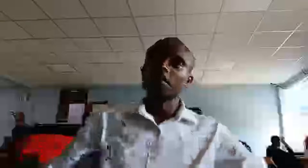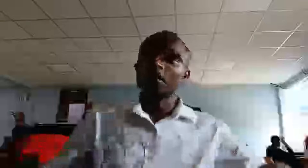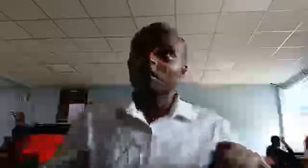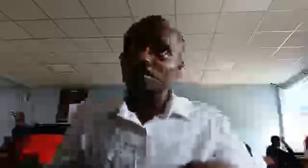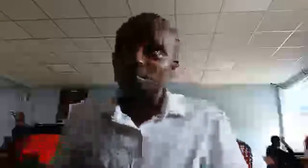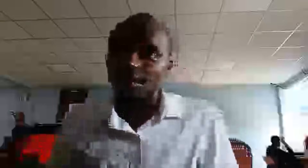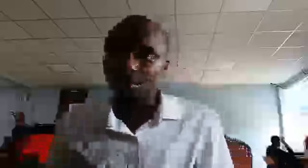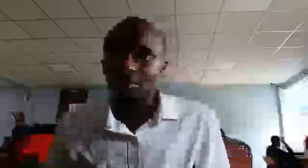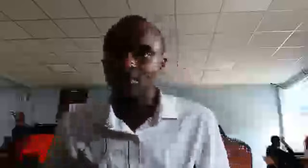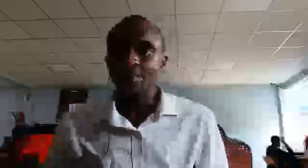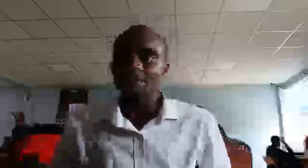to be the sign for young.